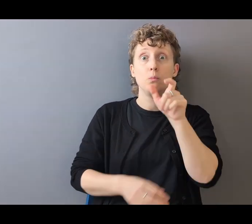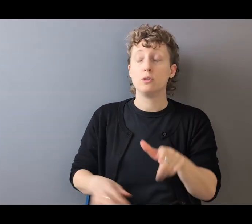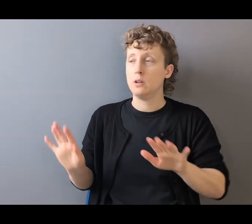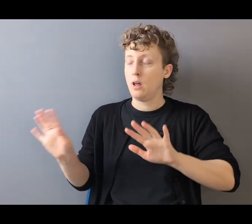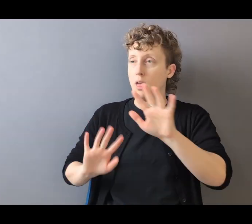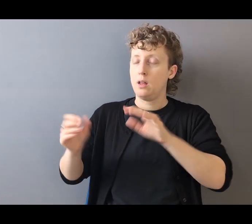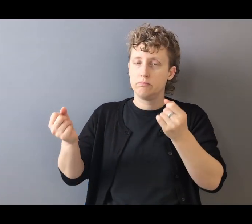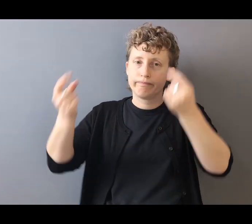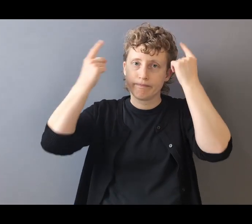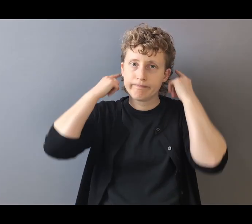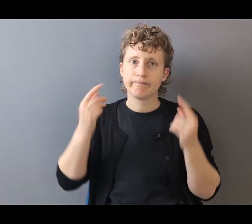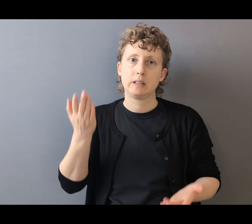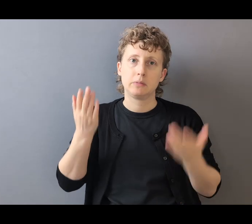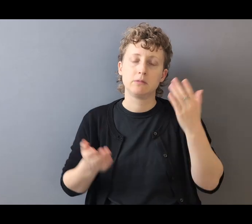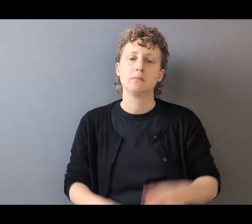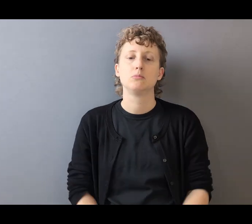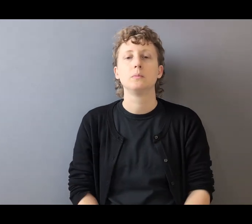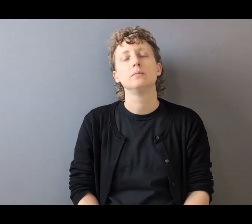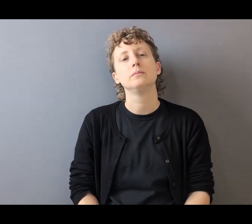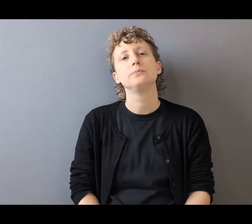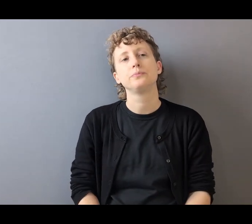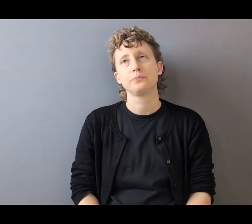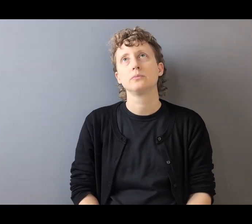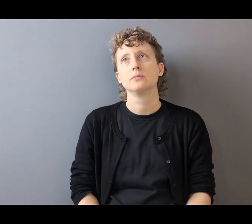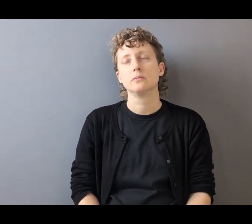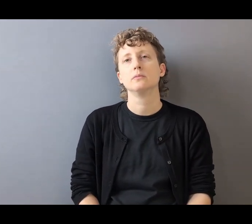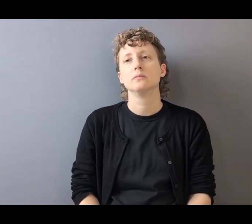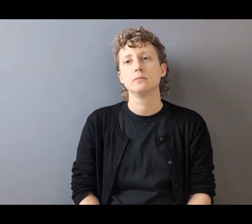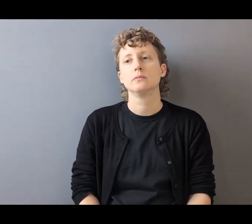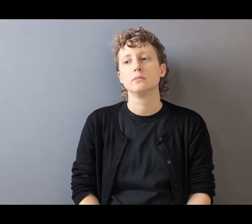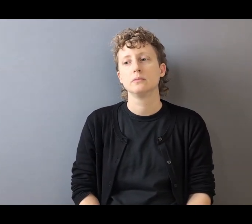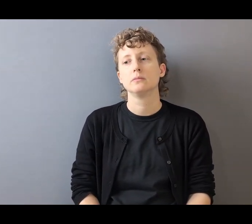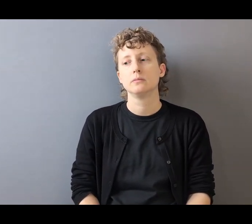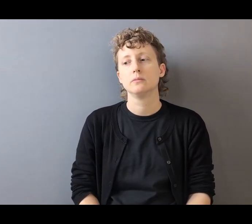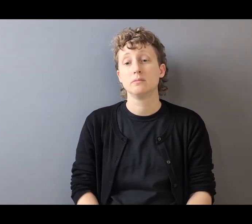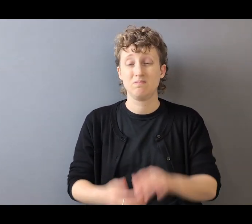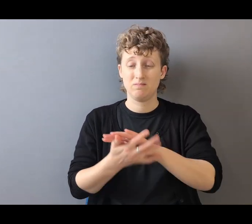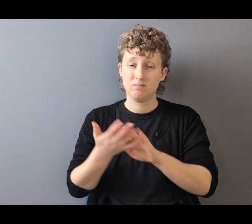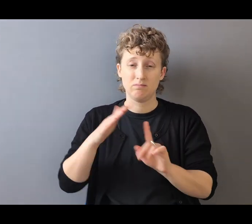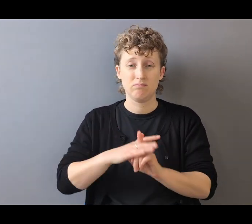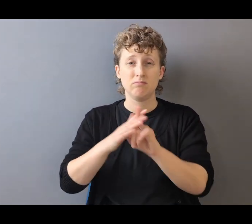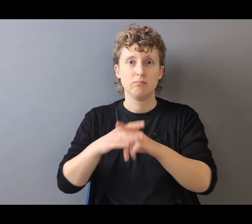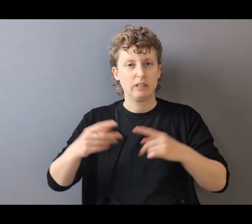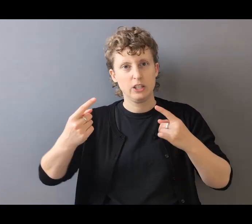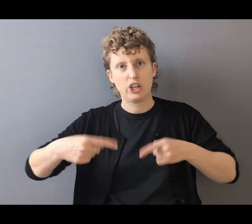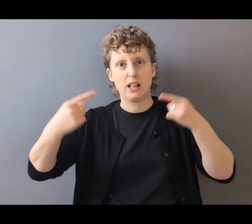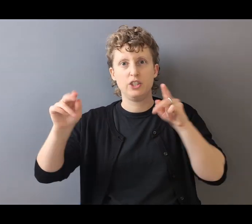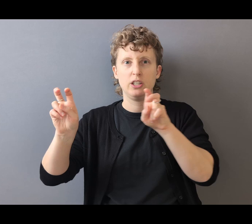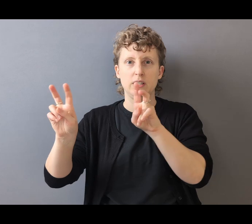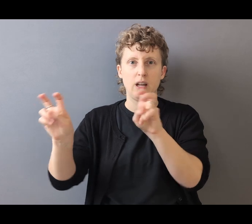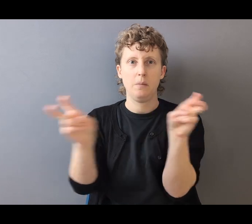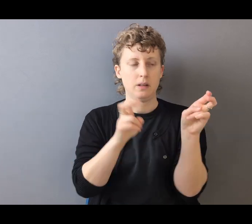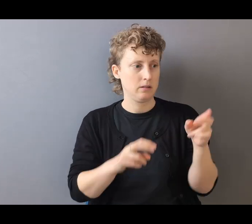of course, accessibility professionals need to be able to discuss these challenging topics together. It's one of the main